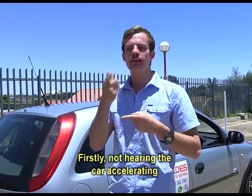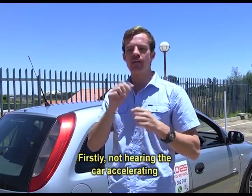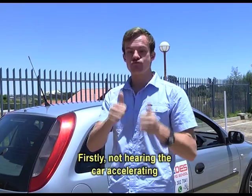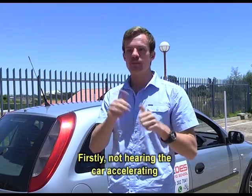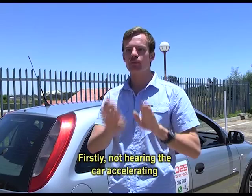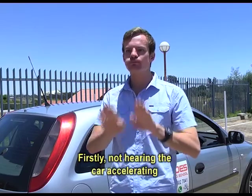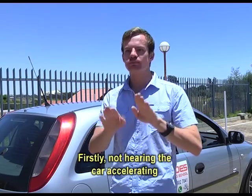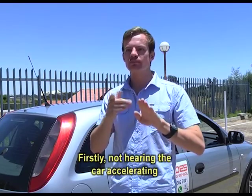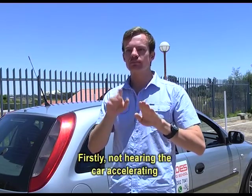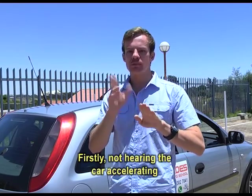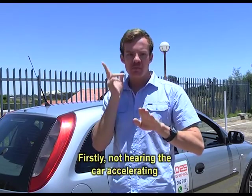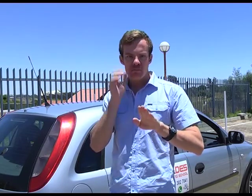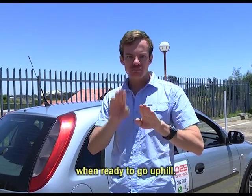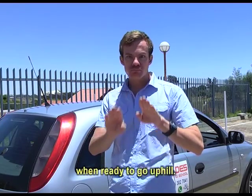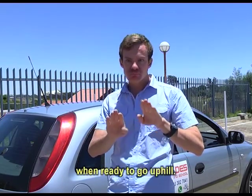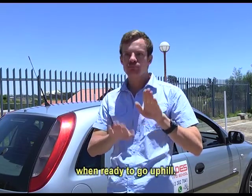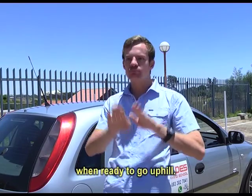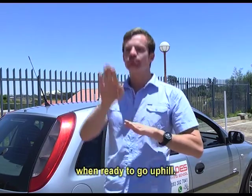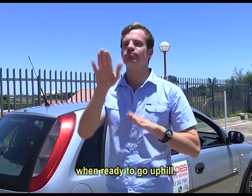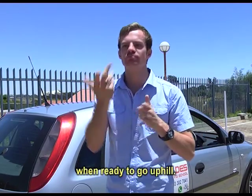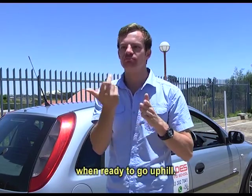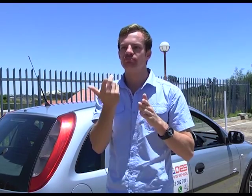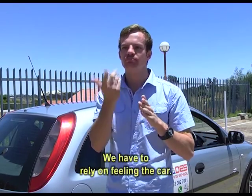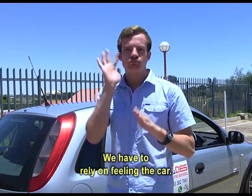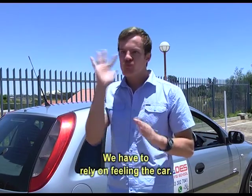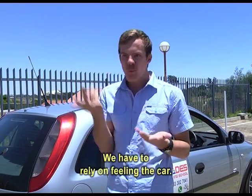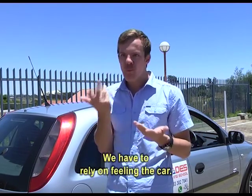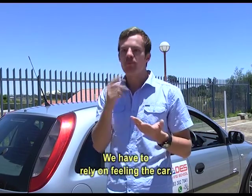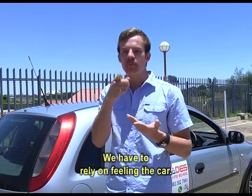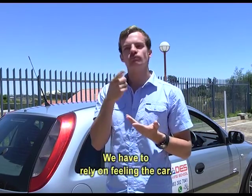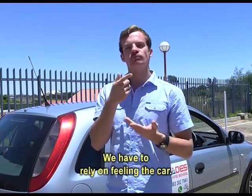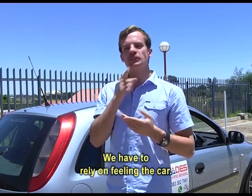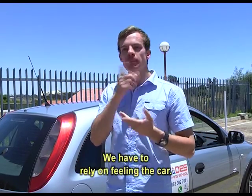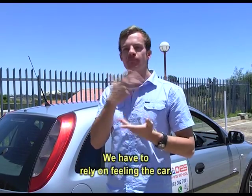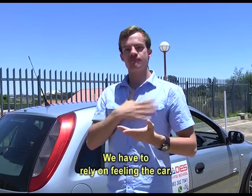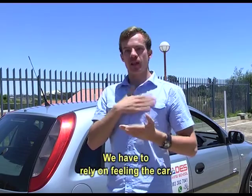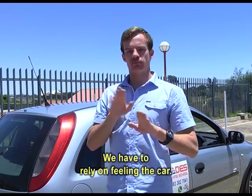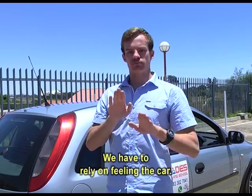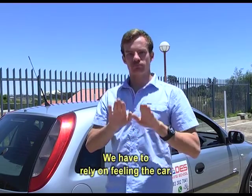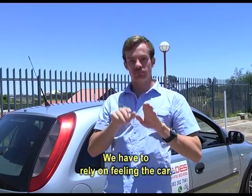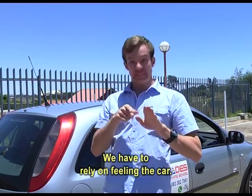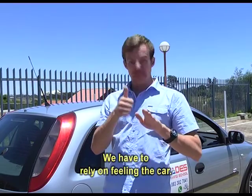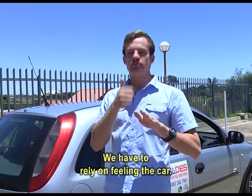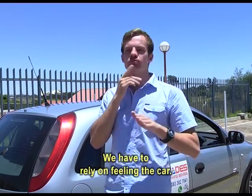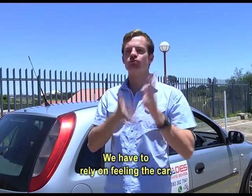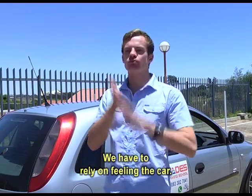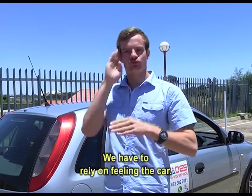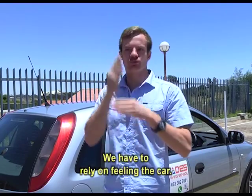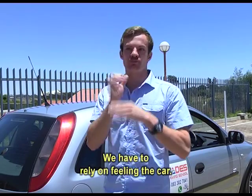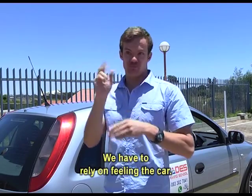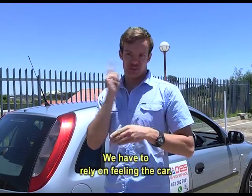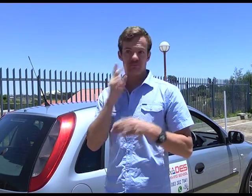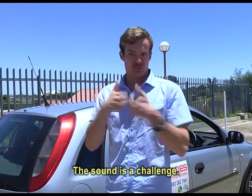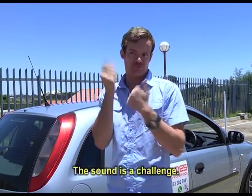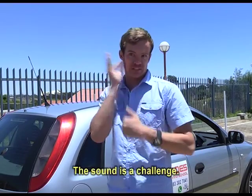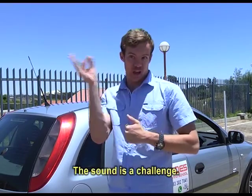Firstly, not hearing the car accelerating when ready to go uphill. We have to rely on feeling the car.